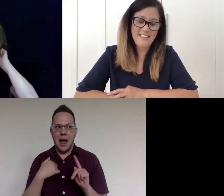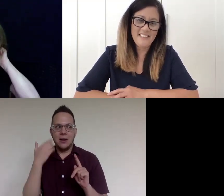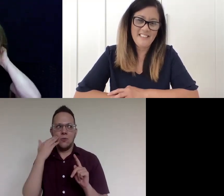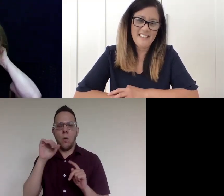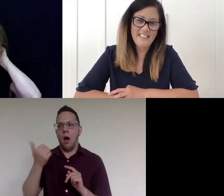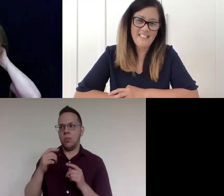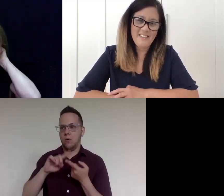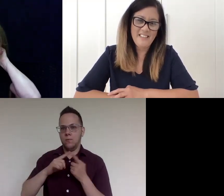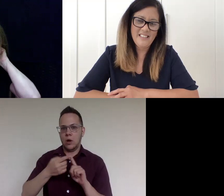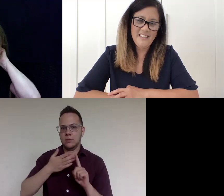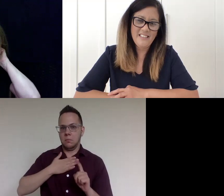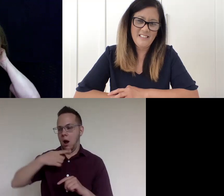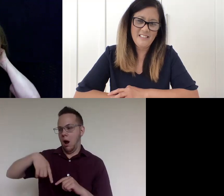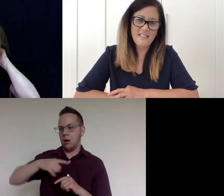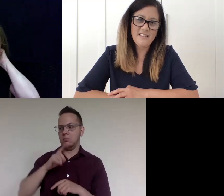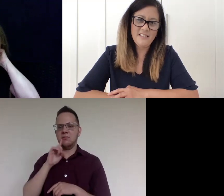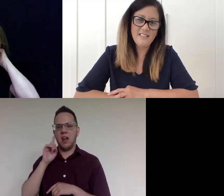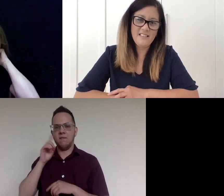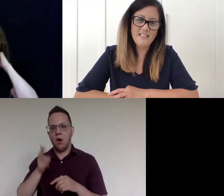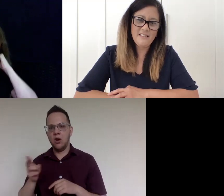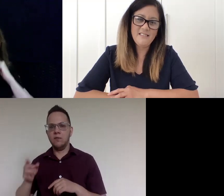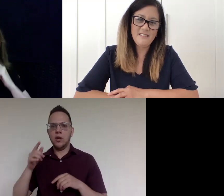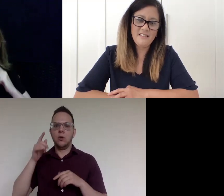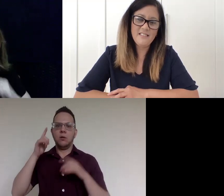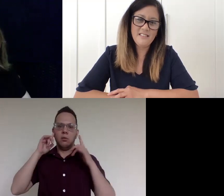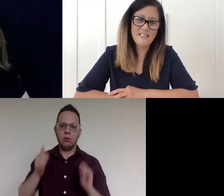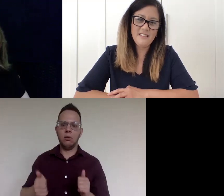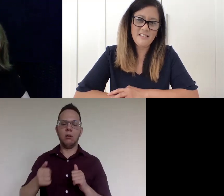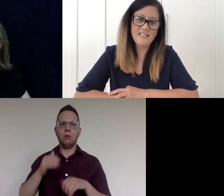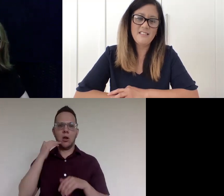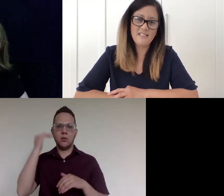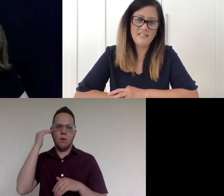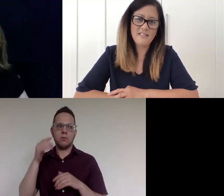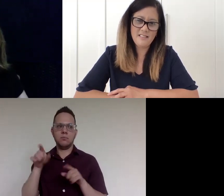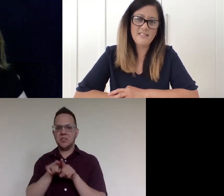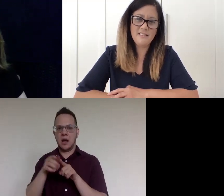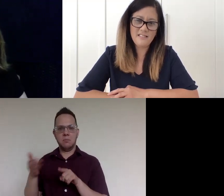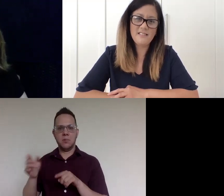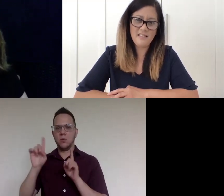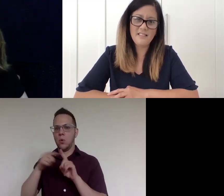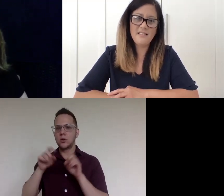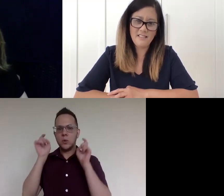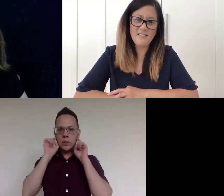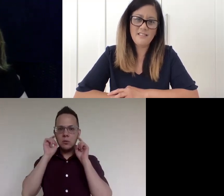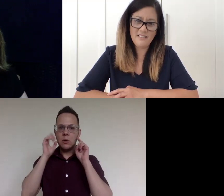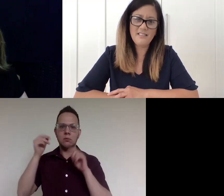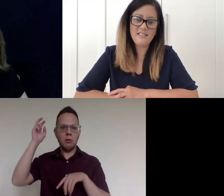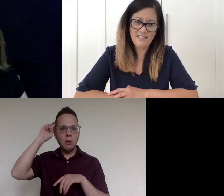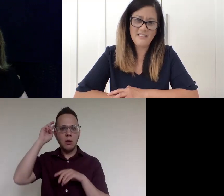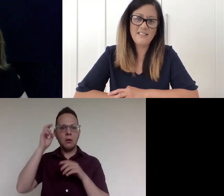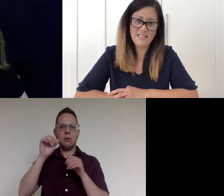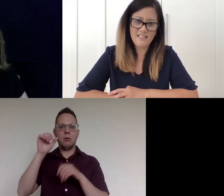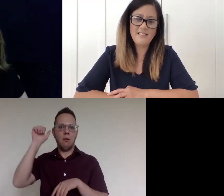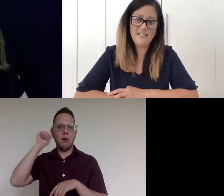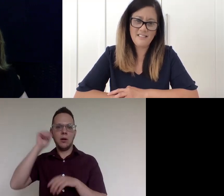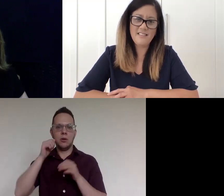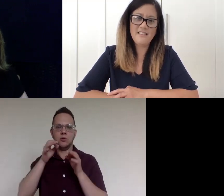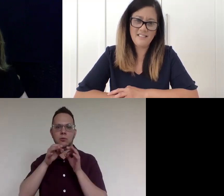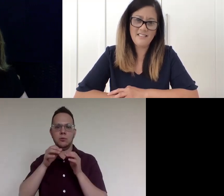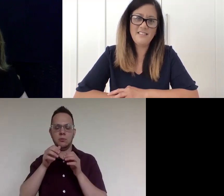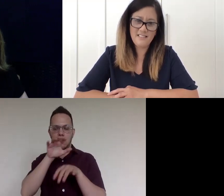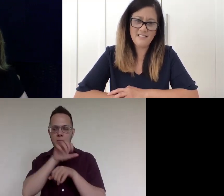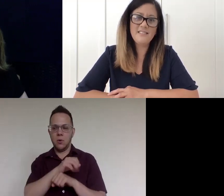okay, but I don't know. Other friends of mine who are deaf and hard of hearing or who've lost their hearing later in life, they